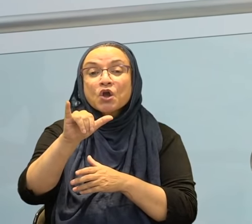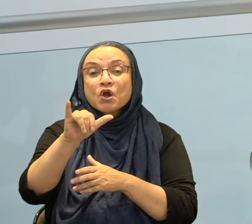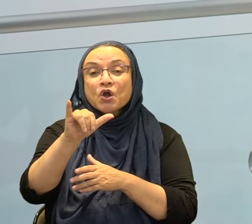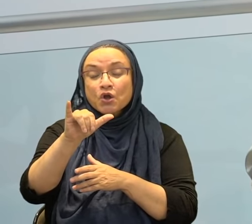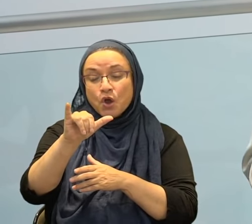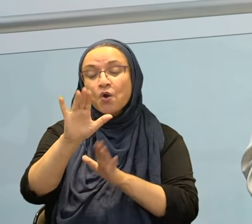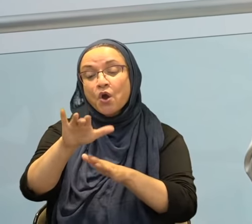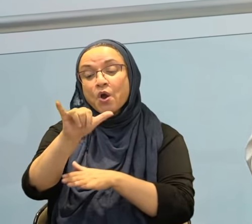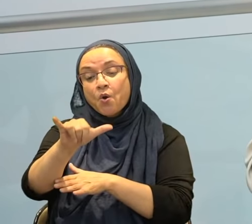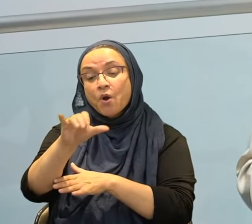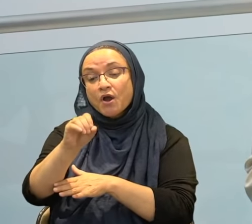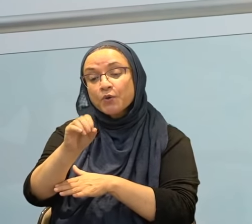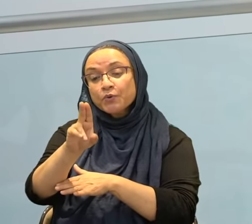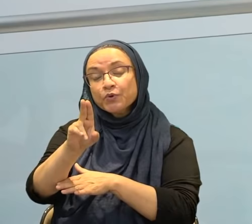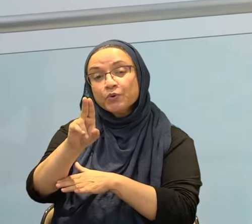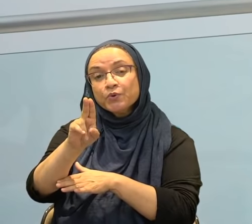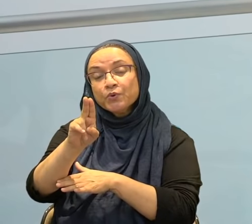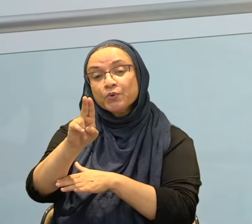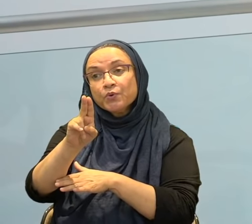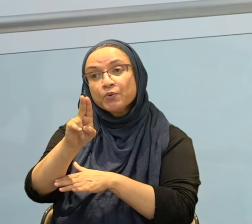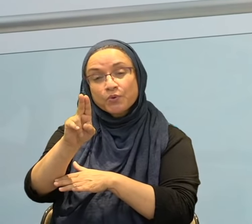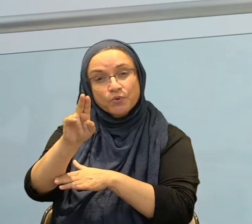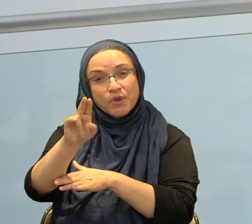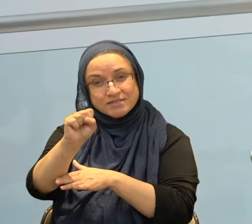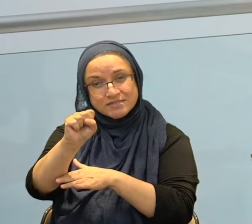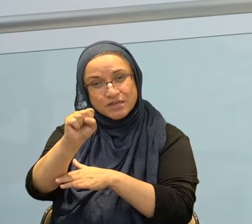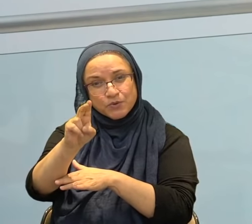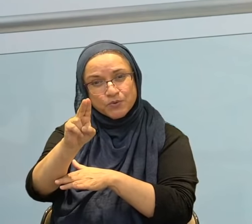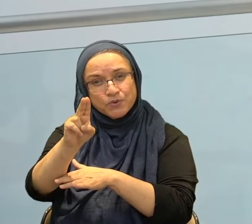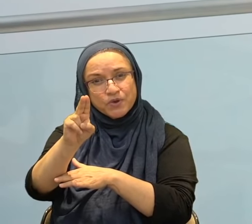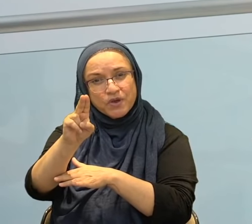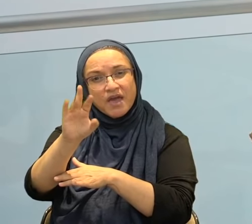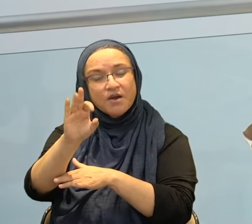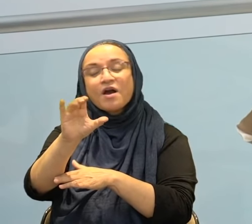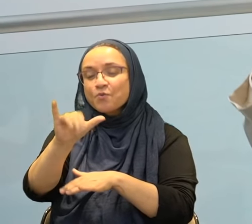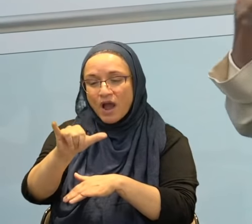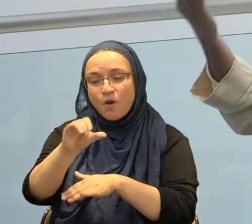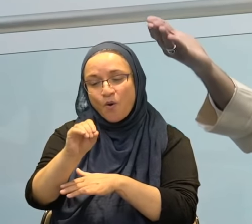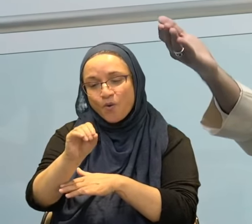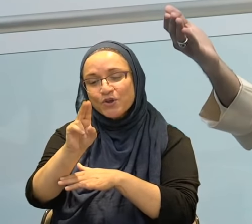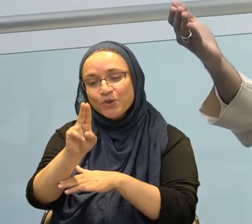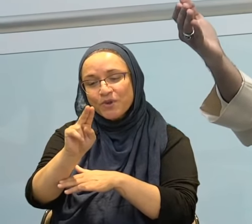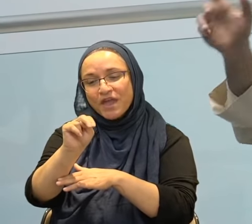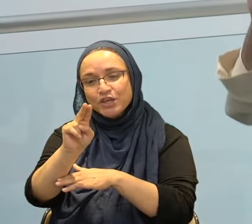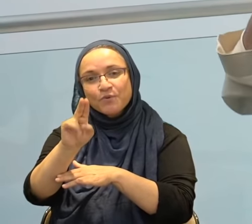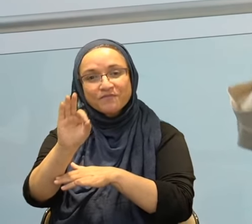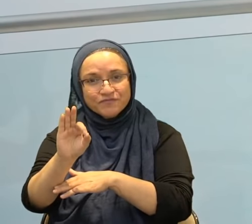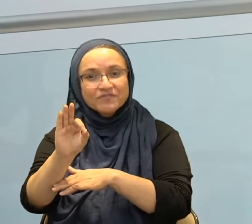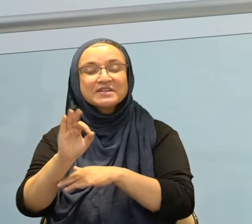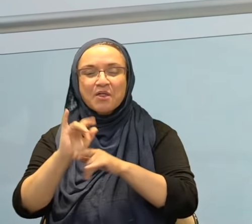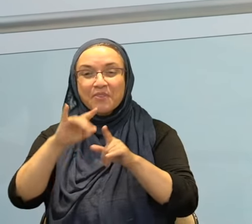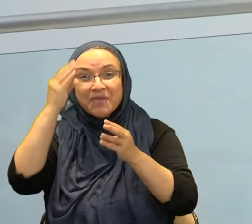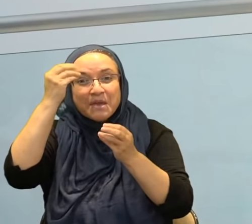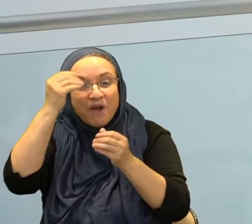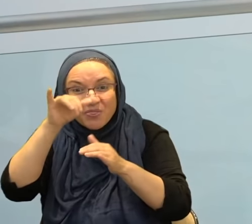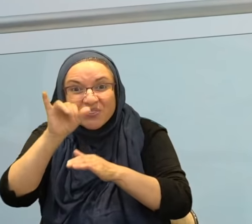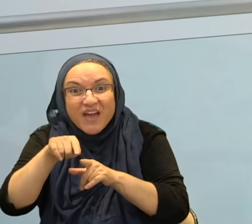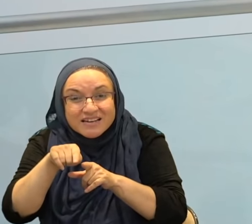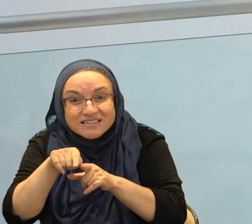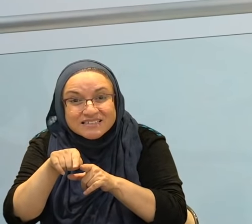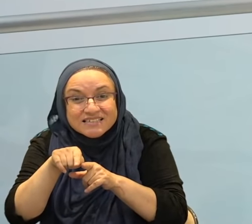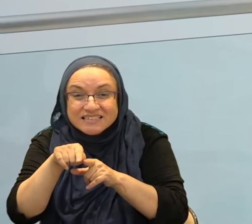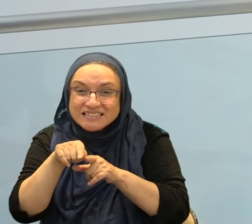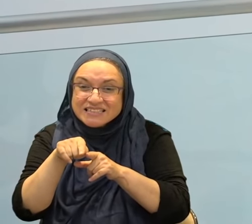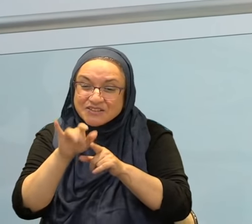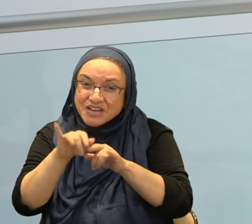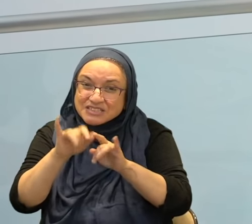sallallahu alaihi wasallam in the spirit of praise. He got back up and he elevated only by the mercy of Allah subhanahu wa